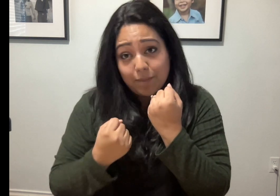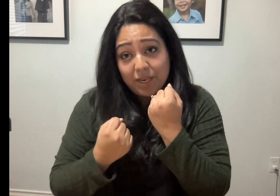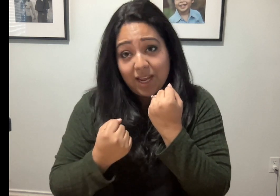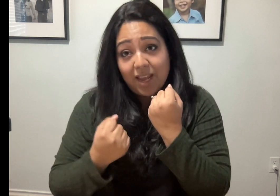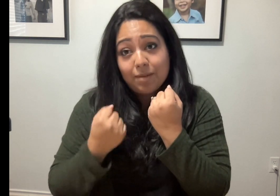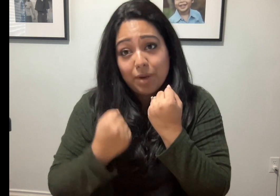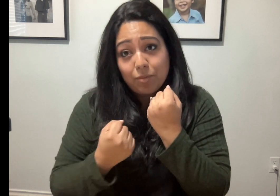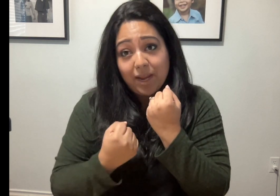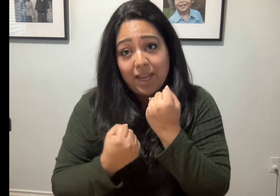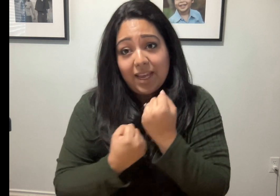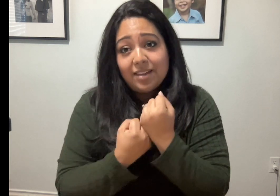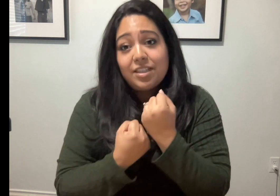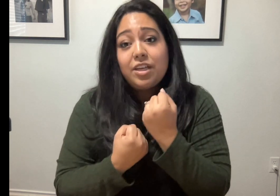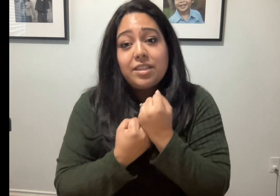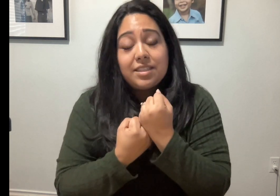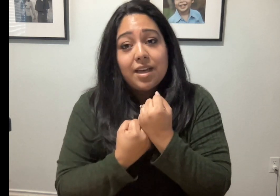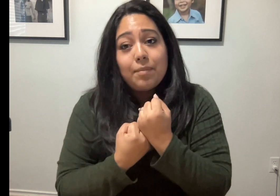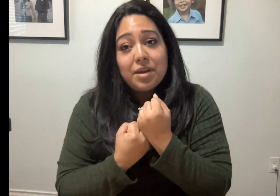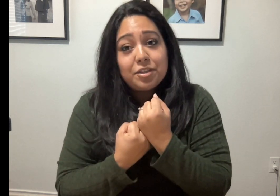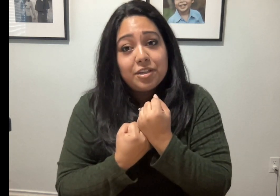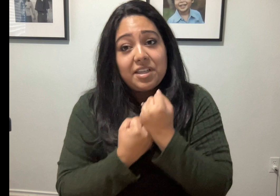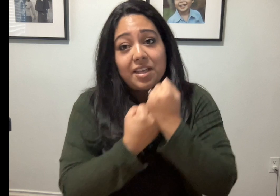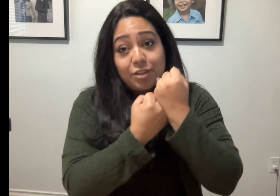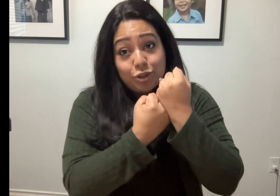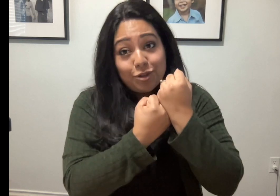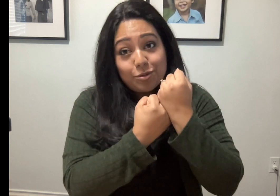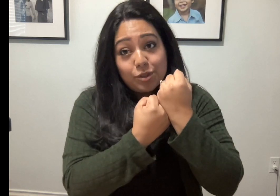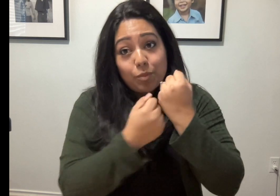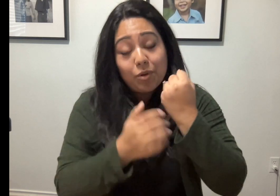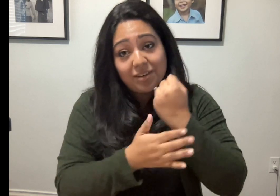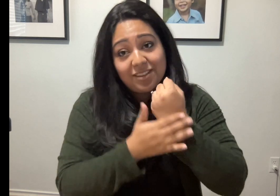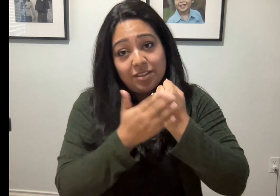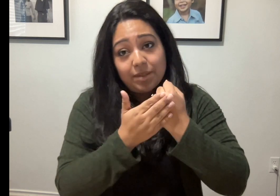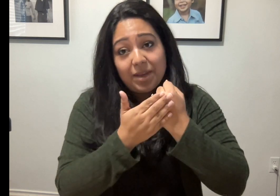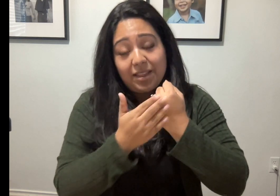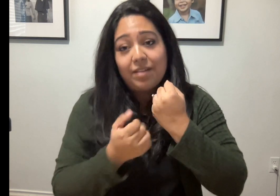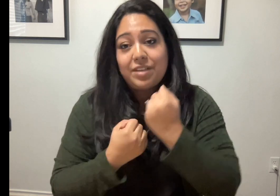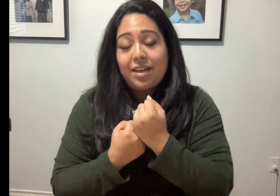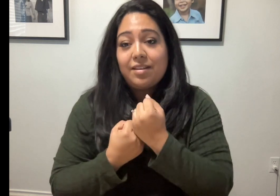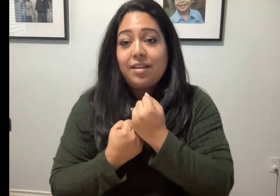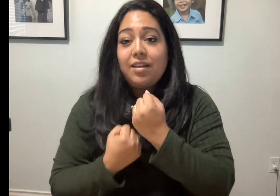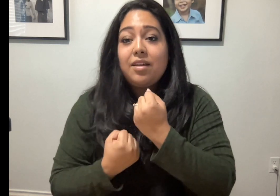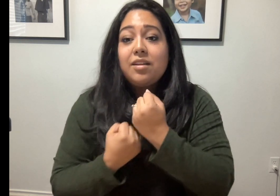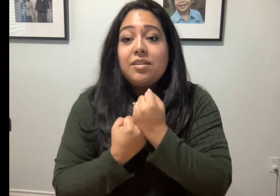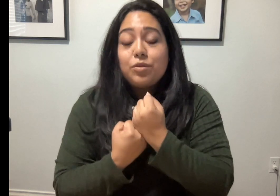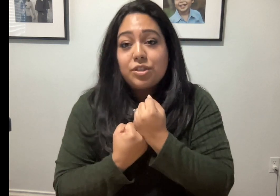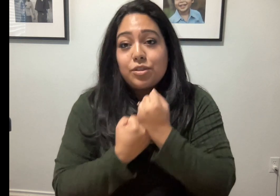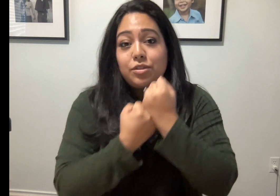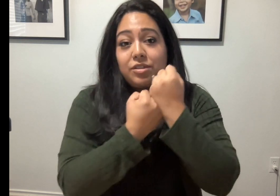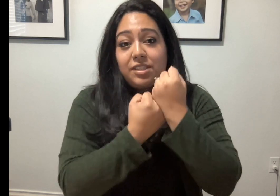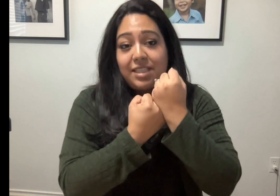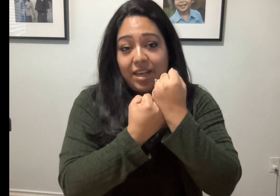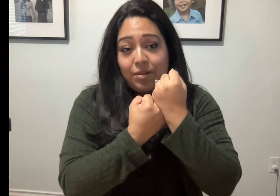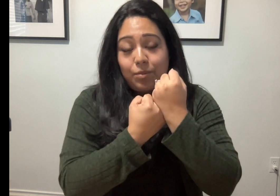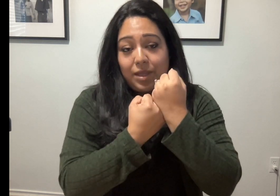dominant hand, my right hand, to come underneath and show support to my left hand. Stand with